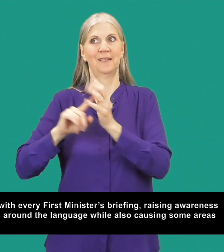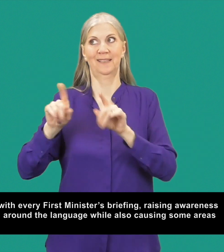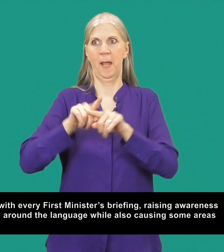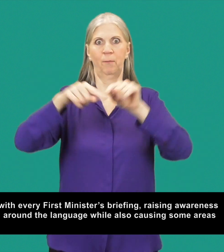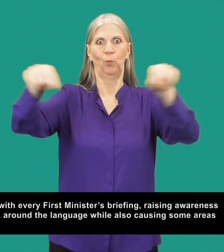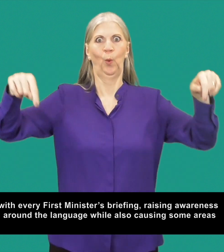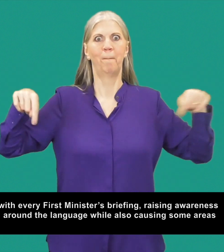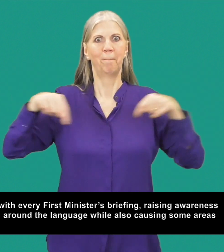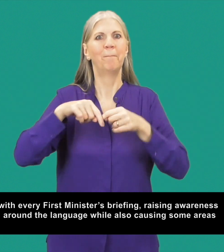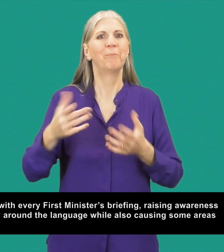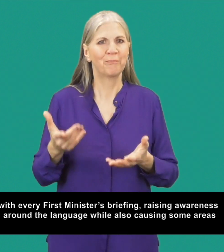areas